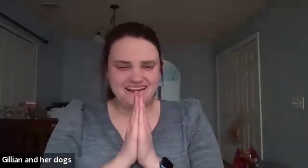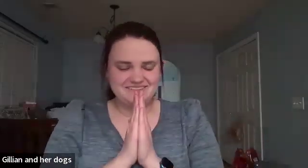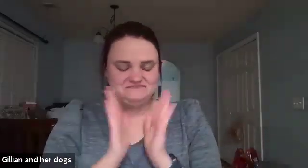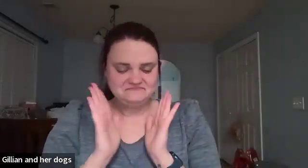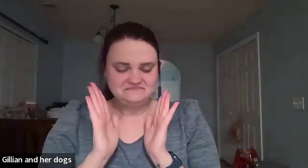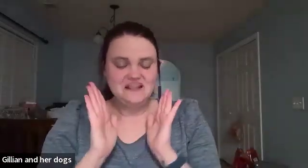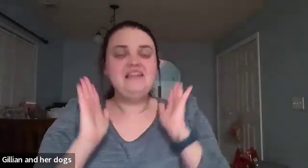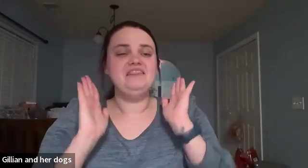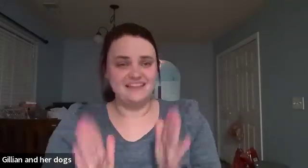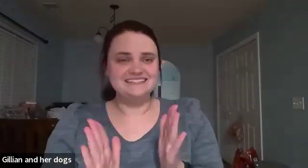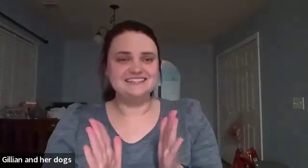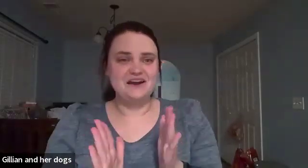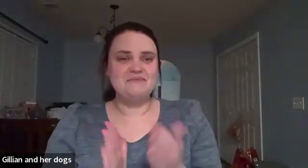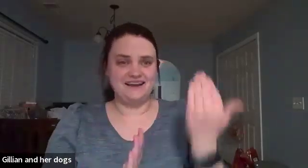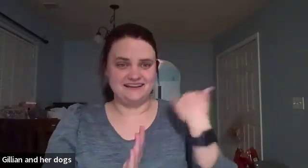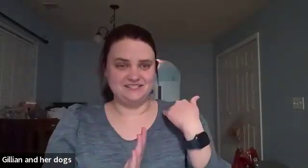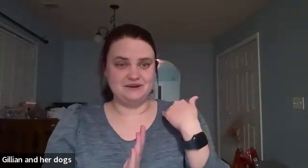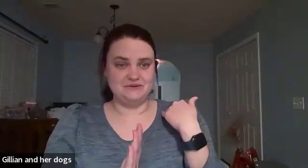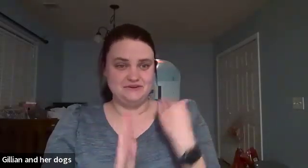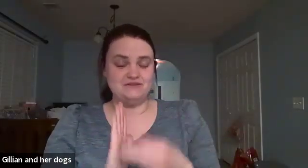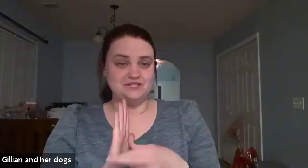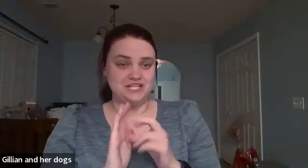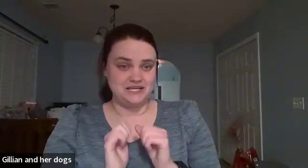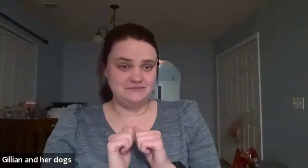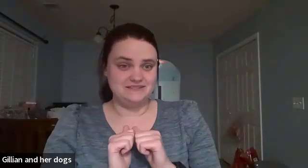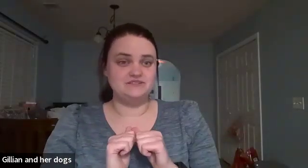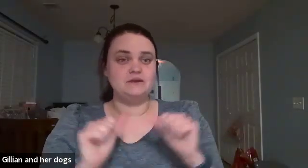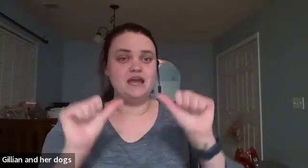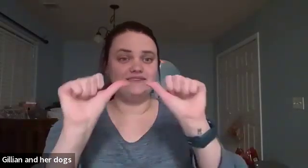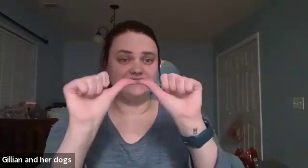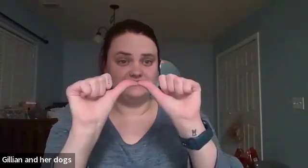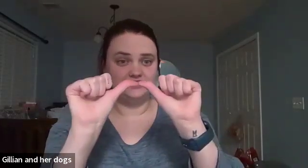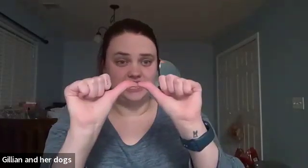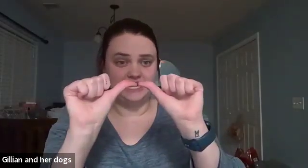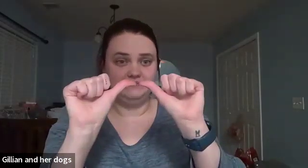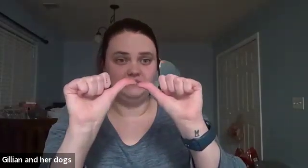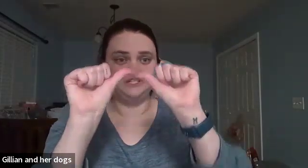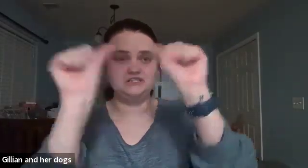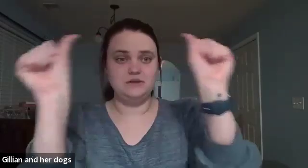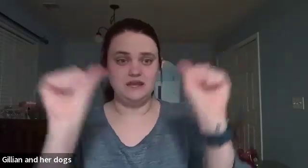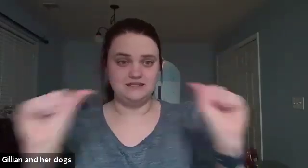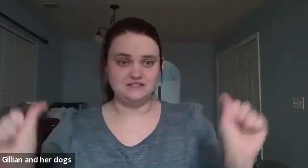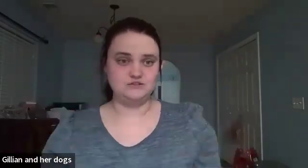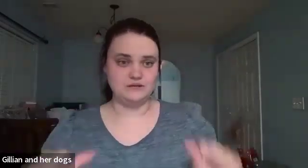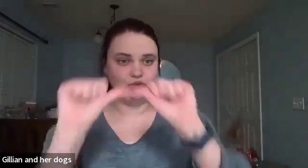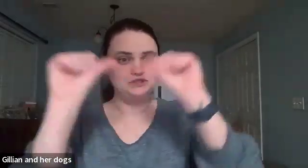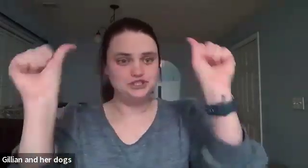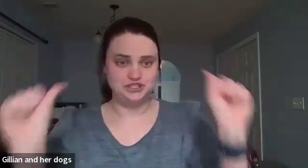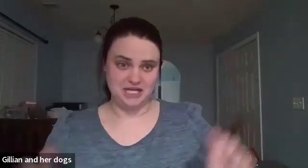Okay. Let's go back and do our review of our shapes. So we had the sign for shape, which is 2 A's and you squiggle.